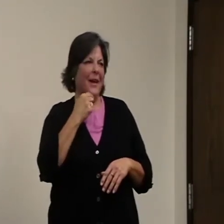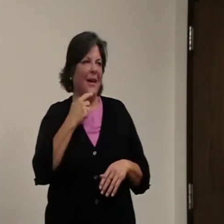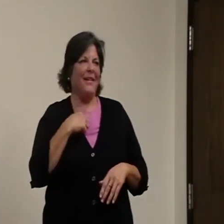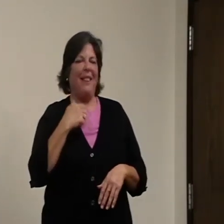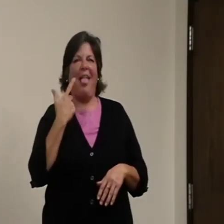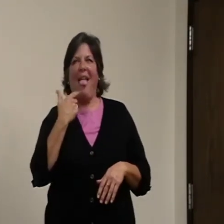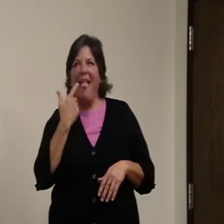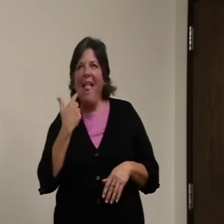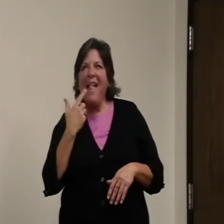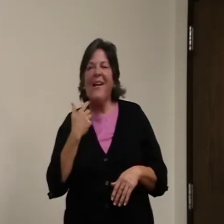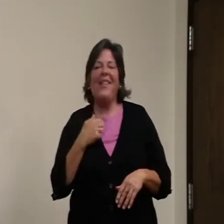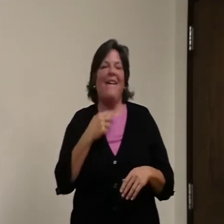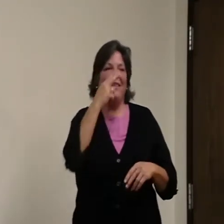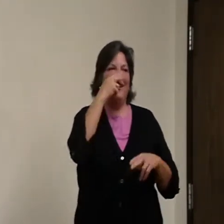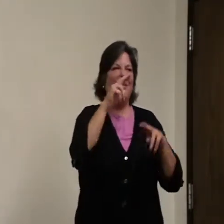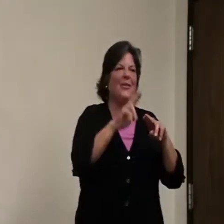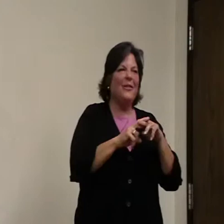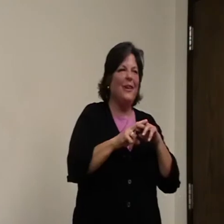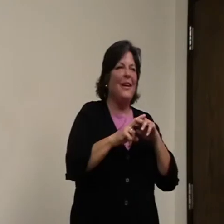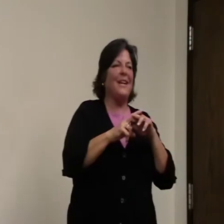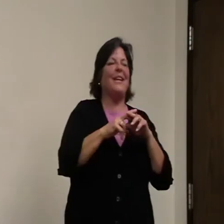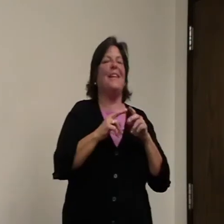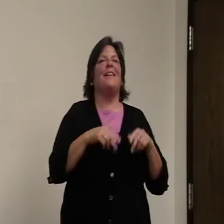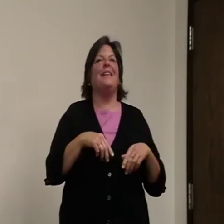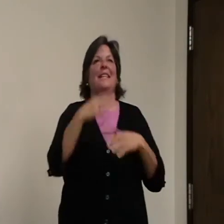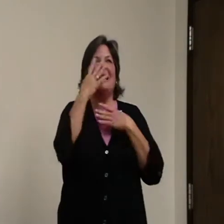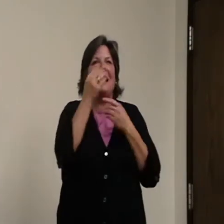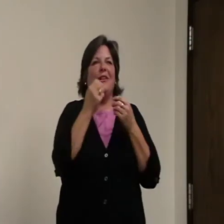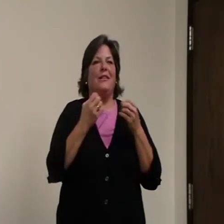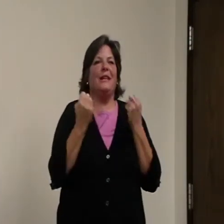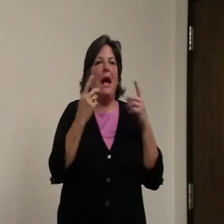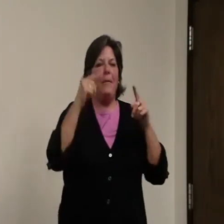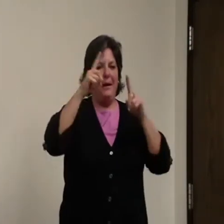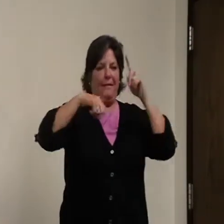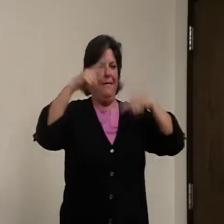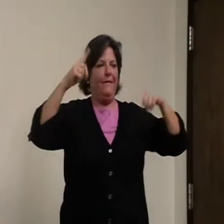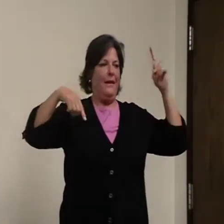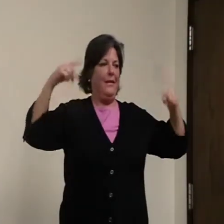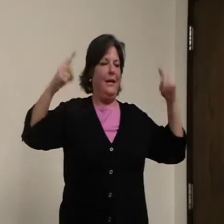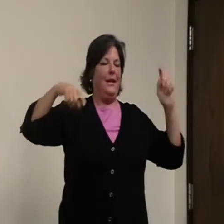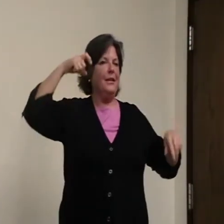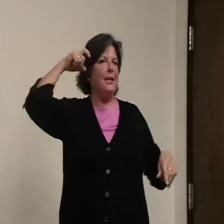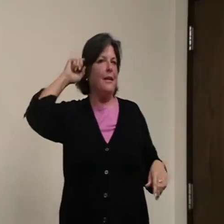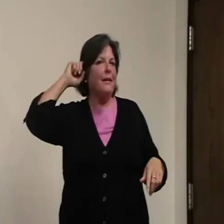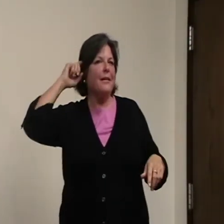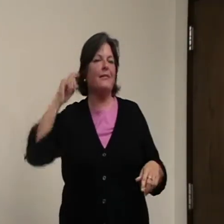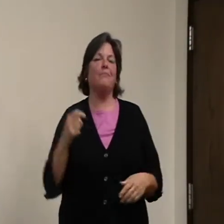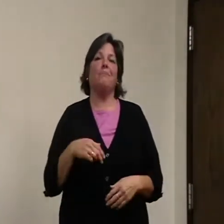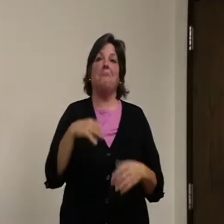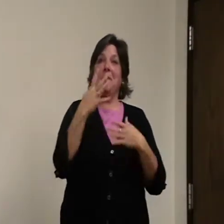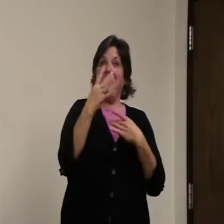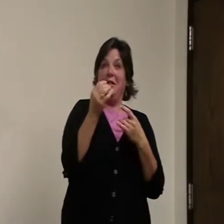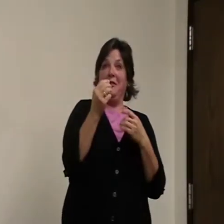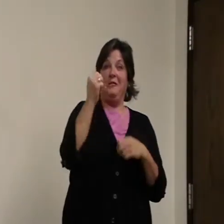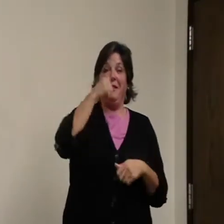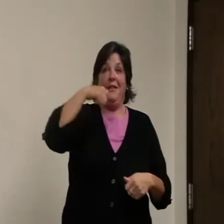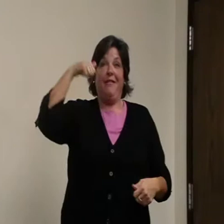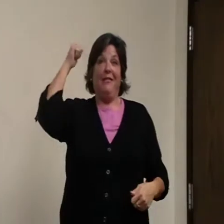So, just It's interesting all the amazing. different variations. Yeah, it's of it. amazing. A lot of adults Tie-dye. go for the colors. They really do.